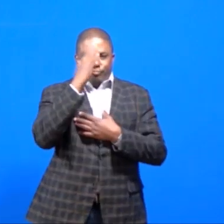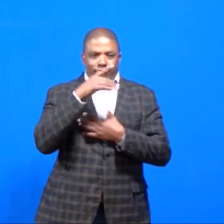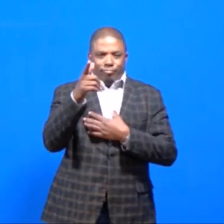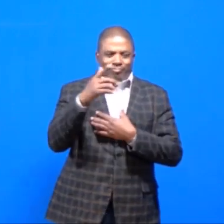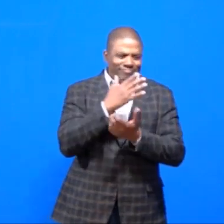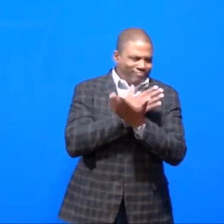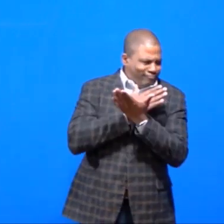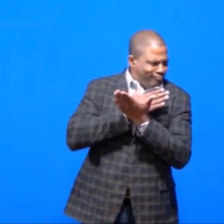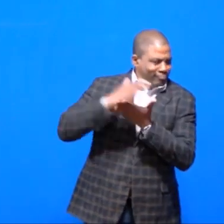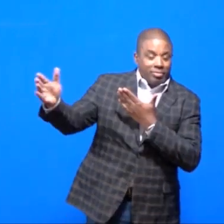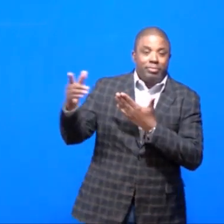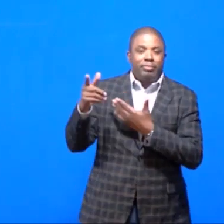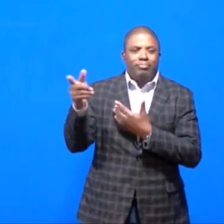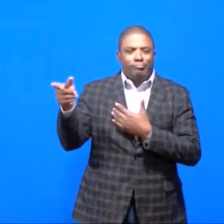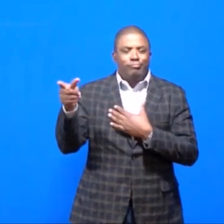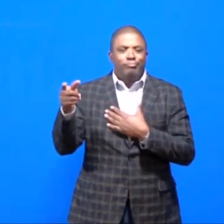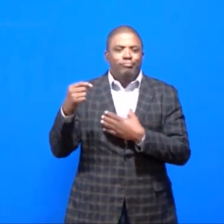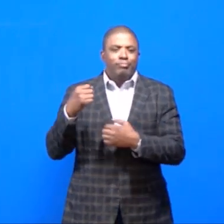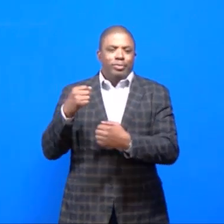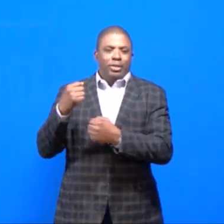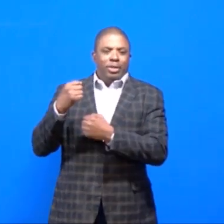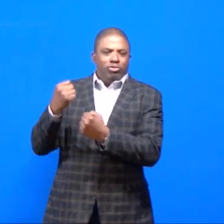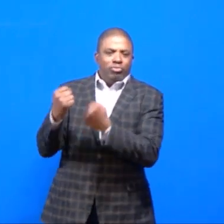So Joshua was a soldier who trusted in the Lord.